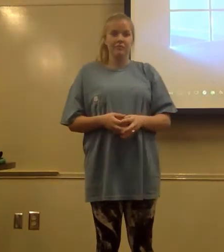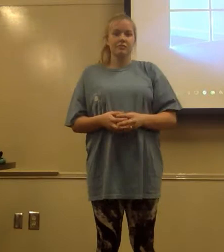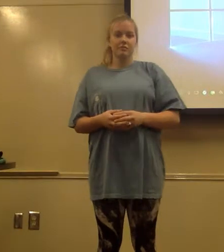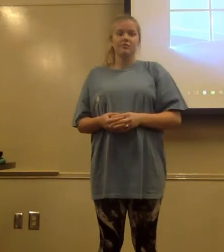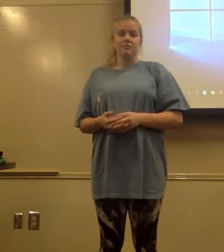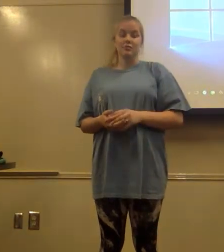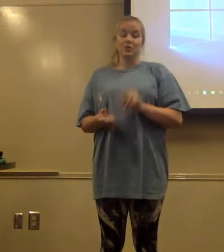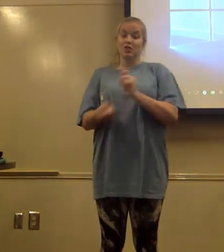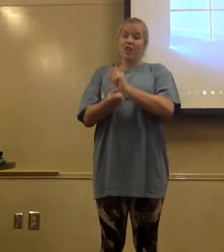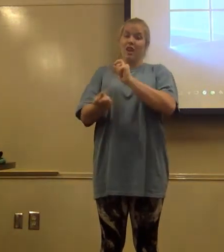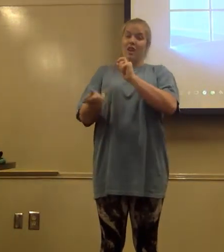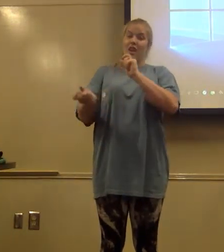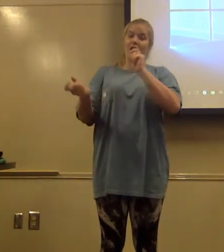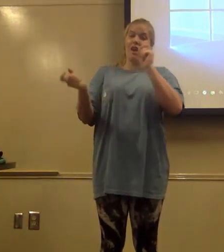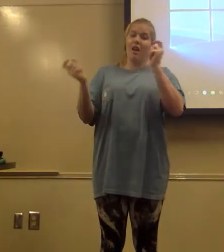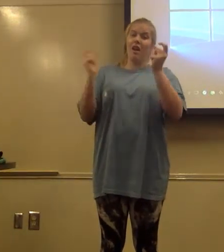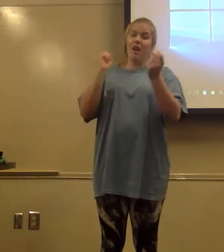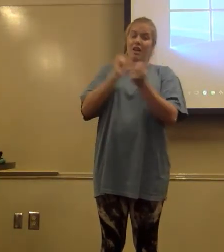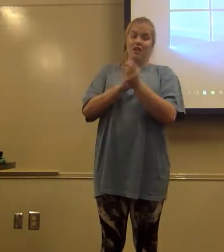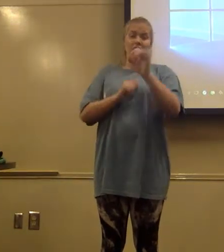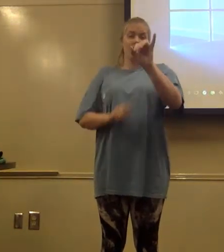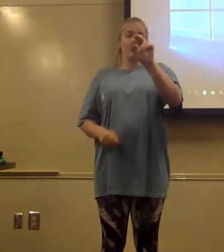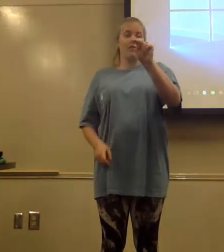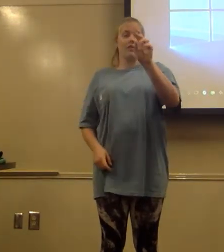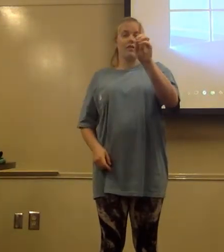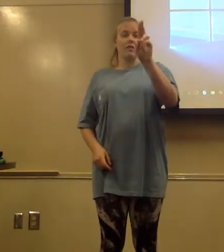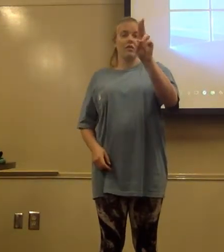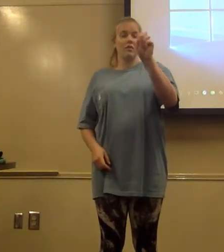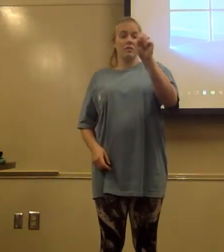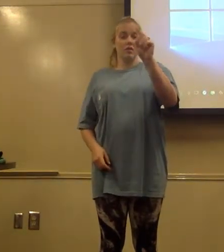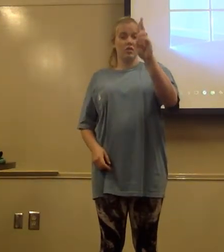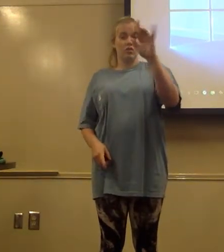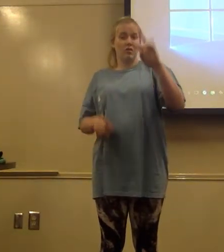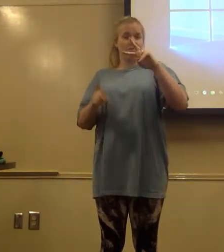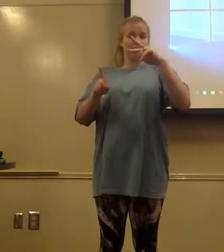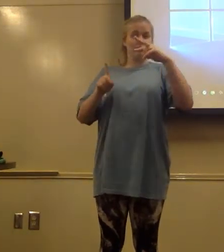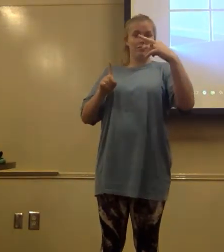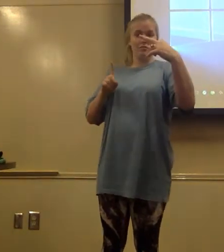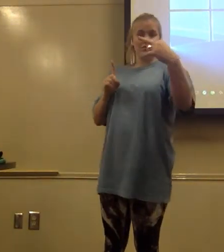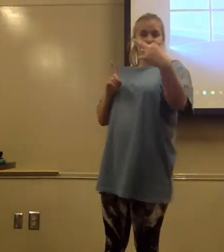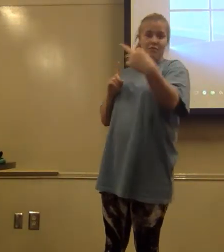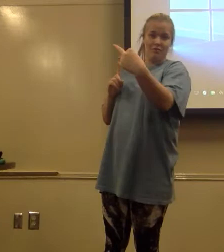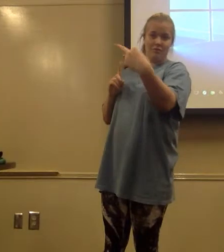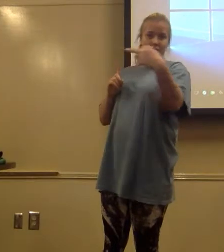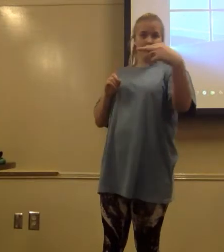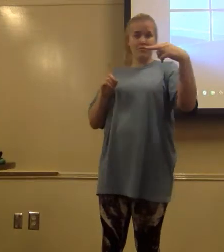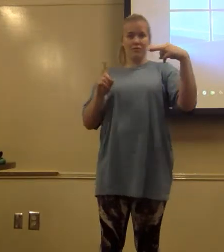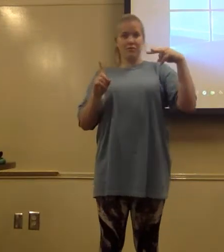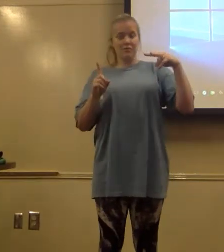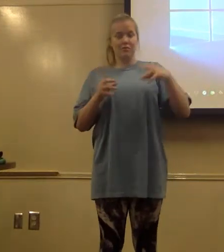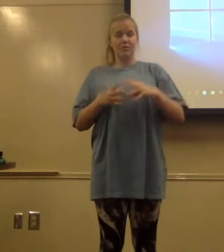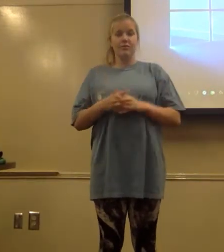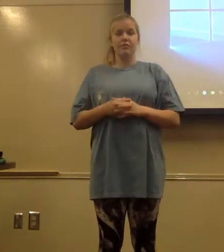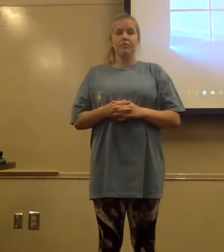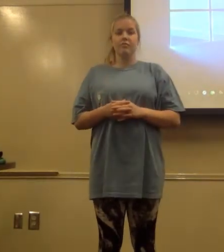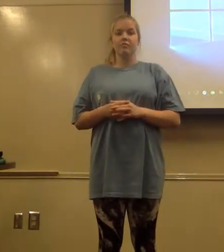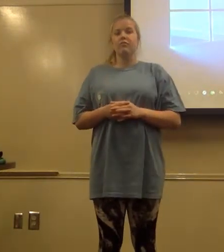over. Vegan junk, you mentioned a lot of corporations are doing well, starting to affect the economy. You've got Follow Your Heart making vegan